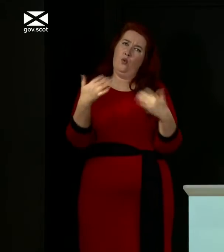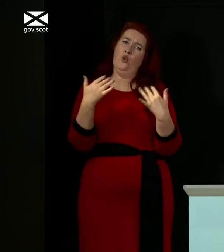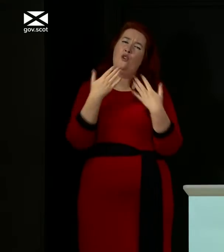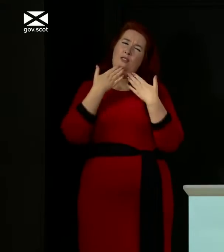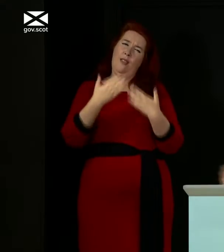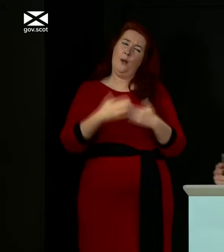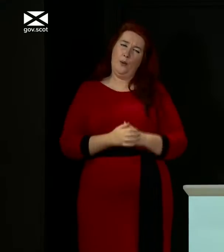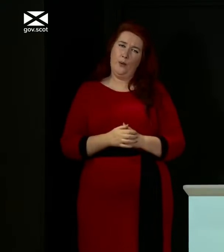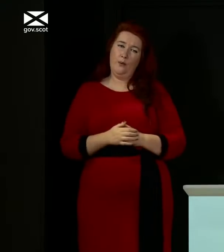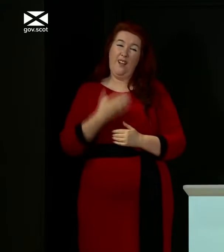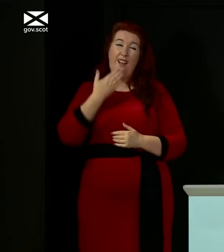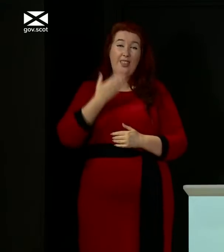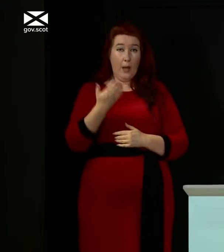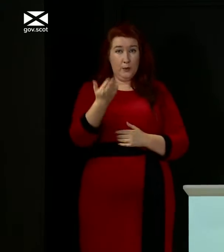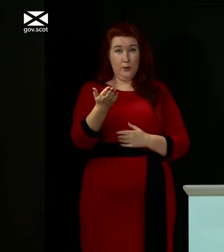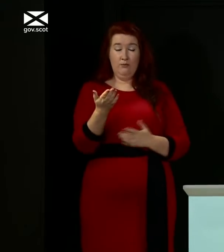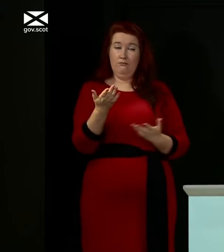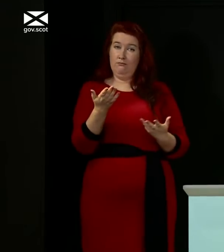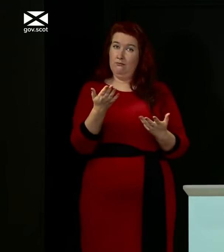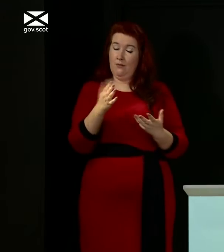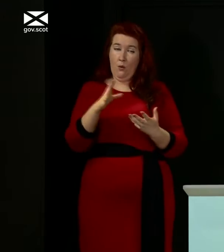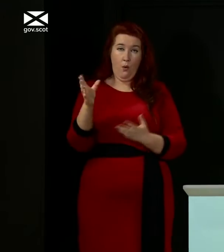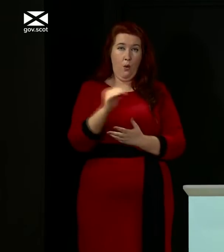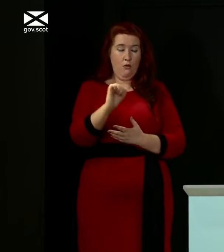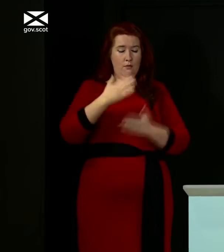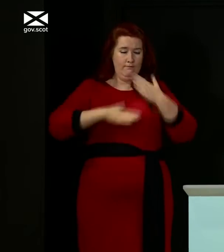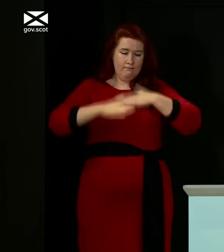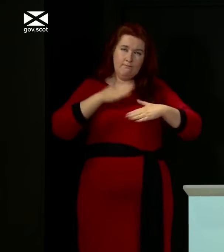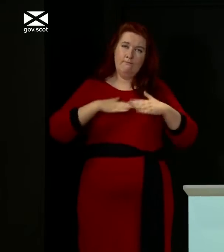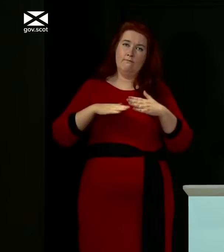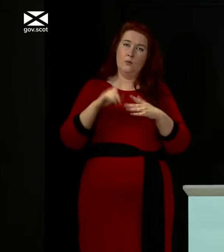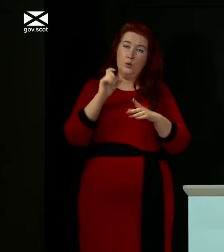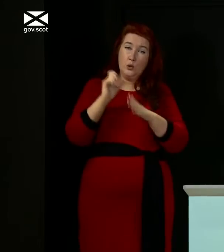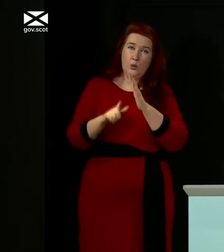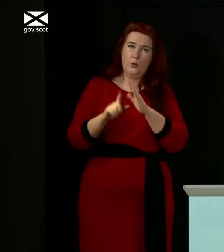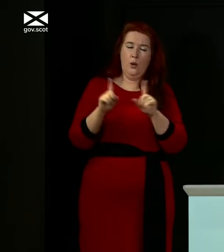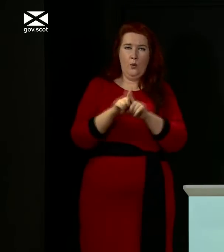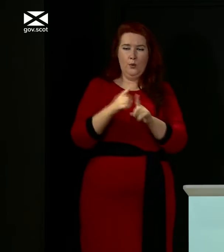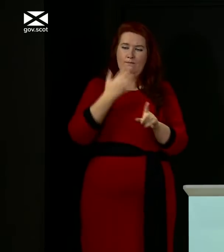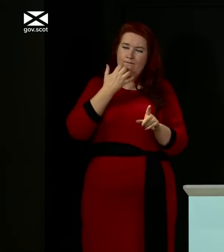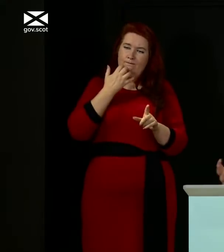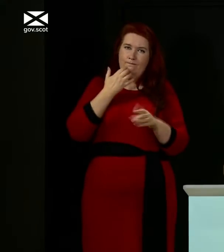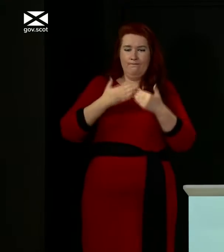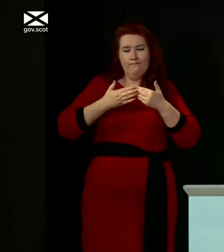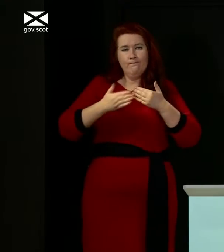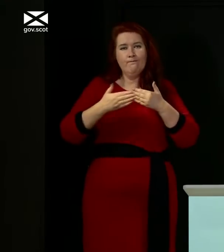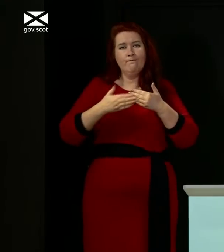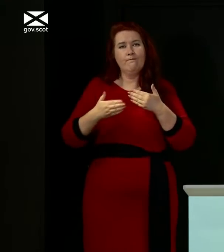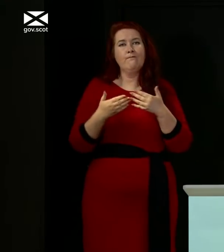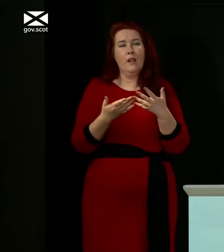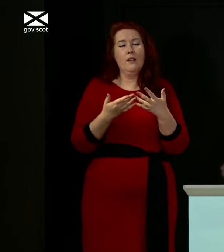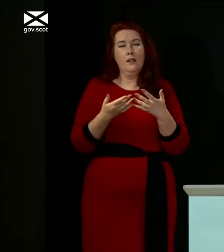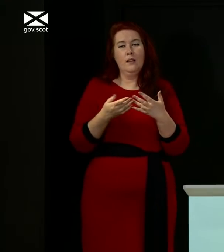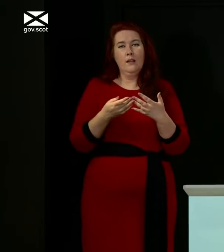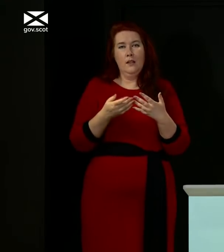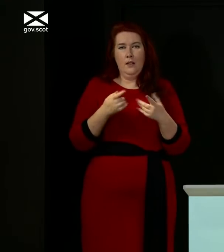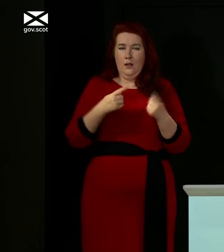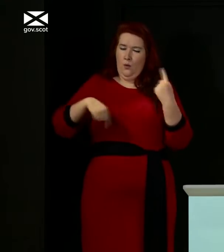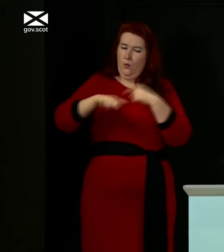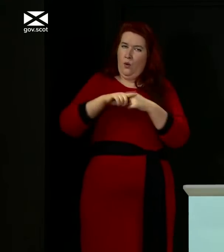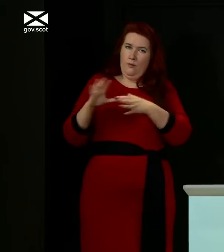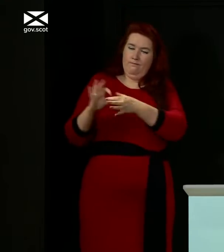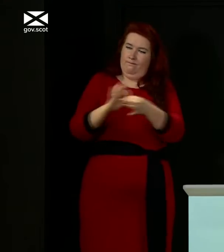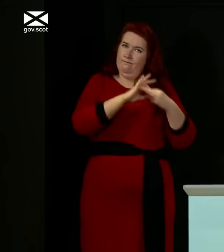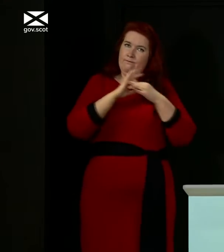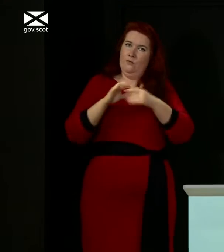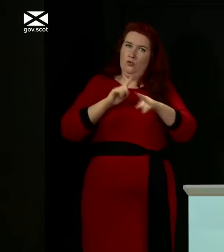to all of you for all you are doing and will have to do over the next period as we try collectively to